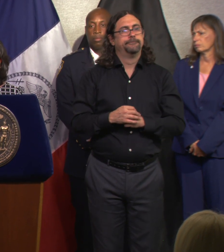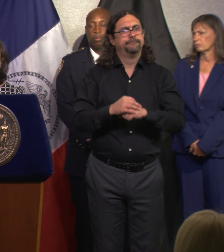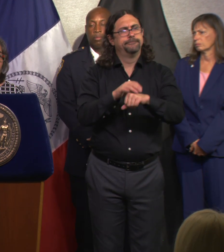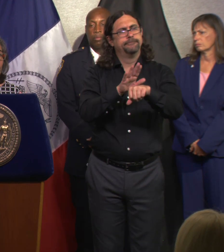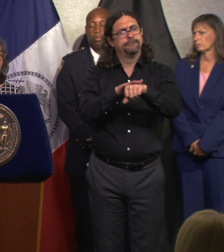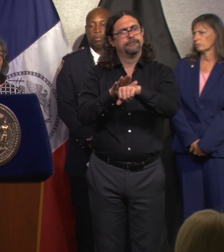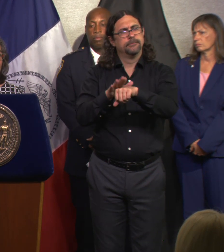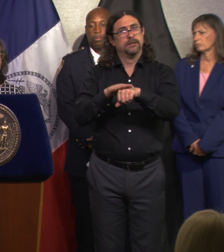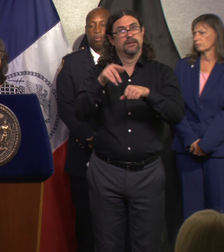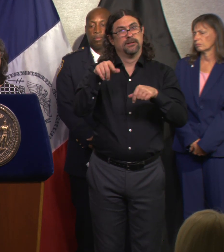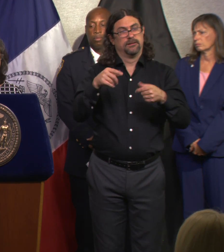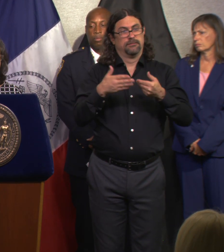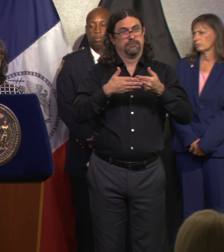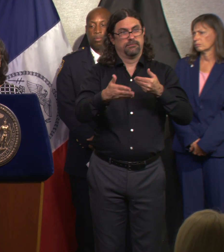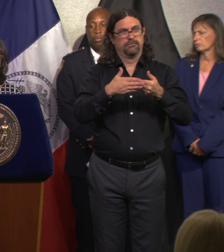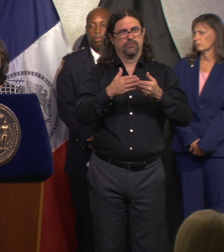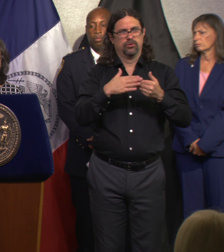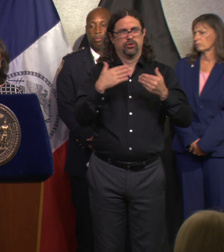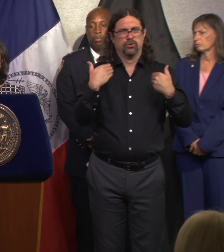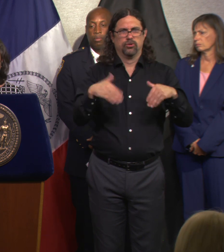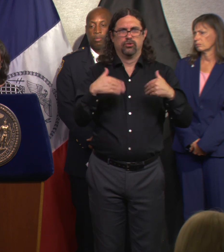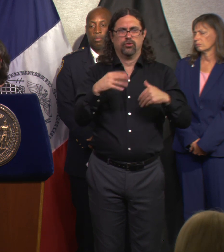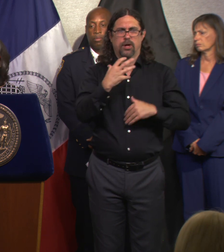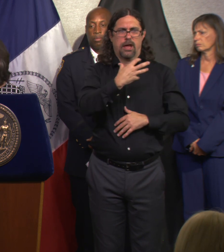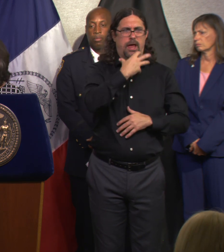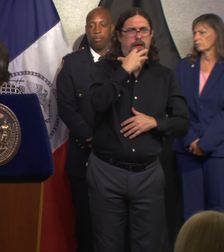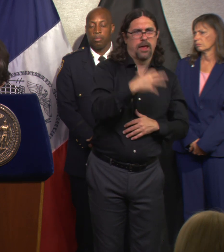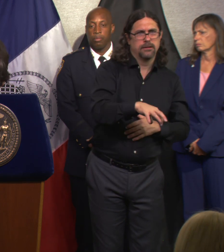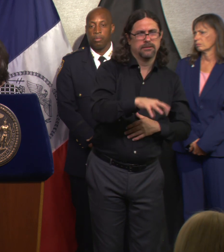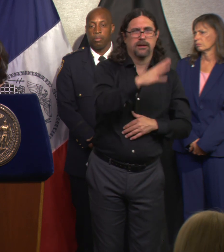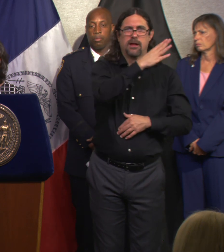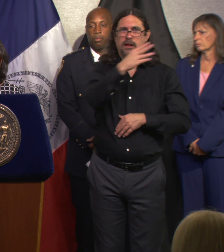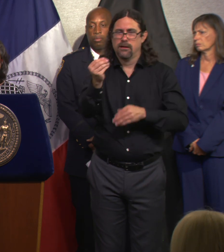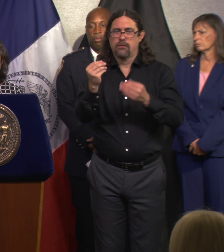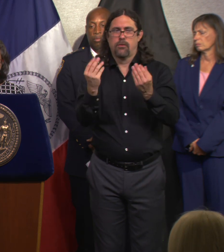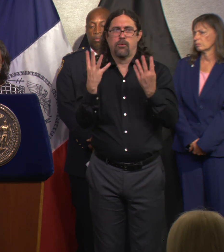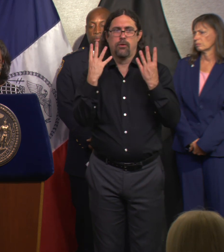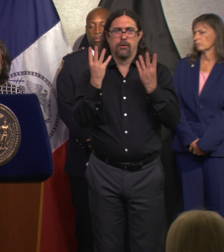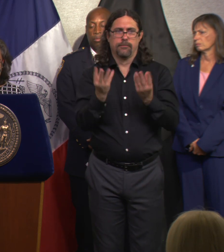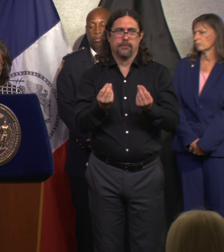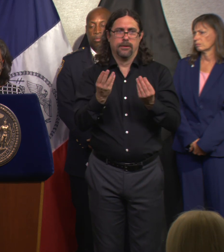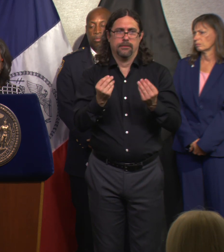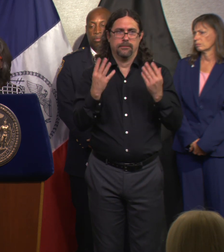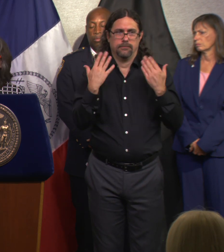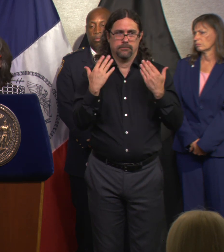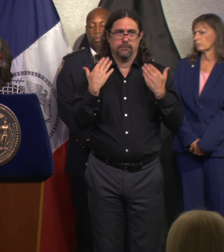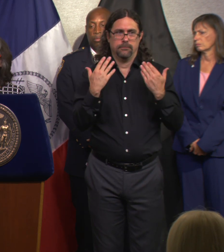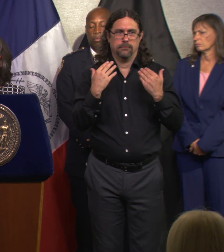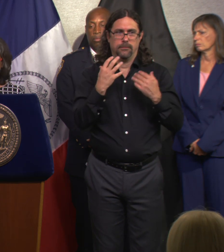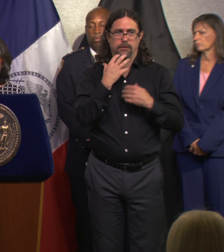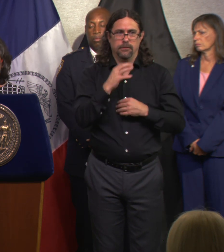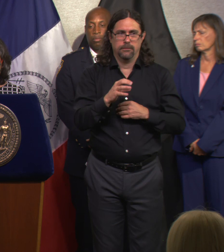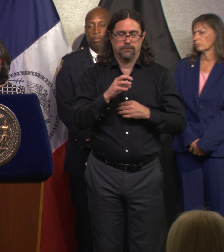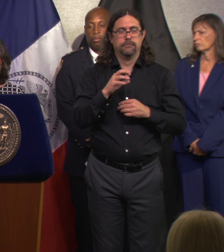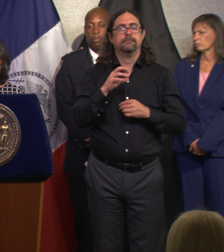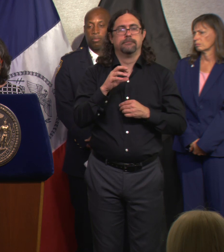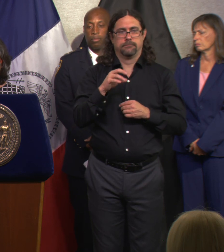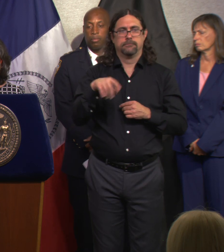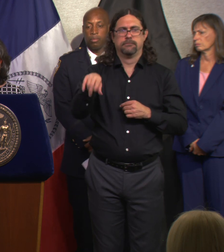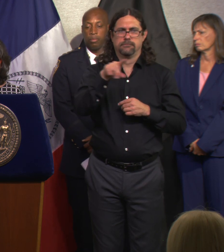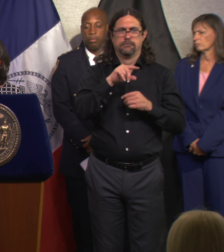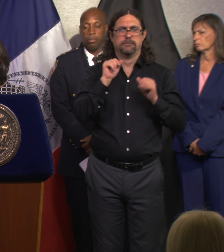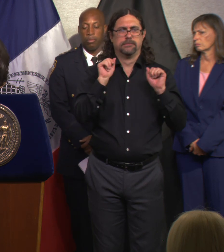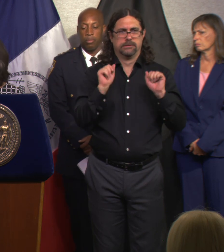like what we're experiencing today and through the weekend, can be deadly. In New York City, more than 80% of heat